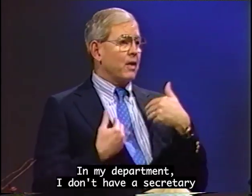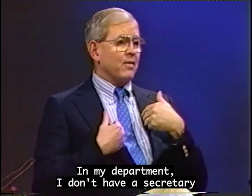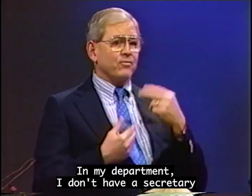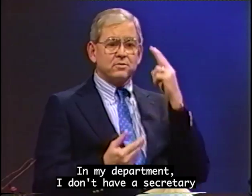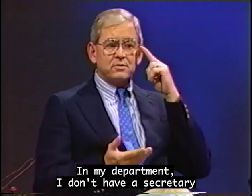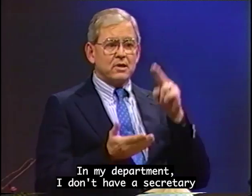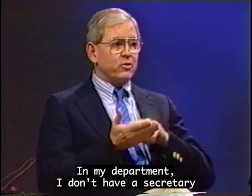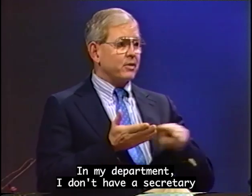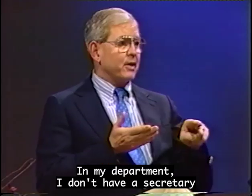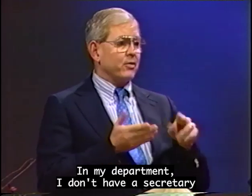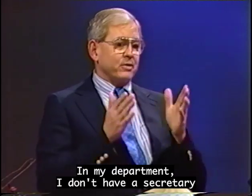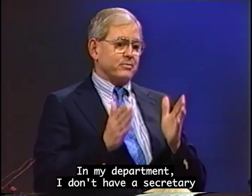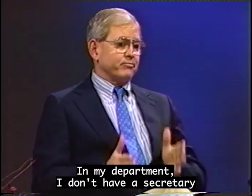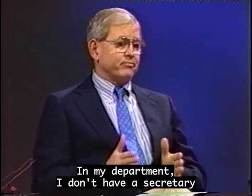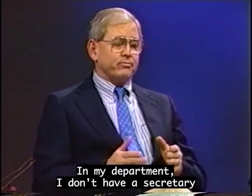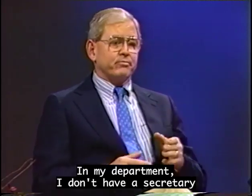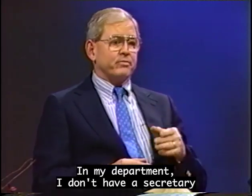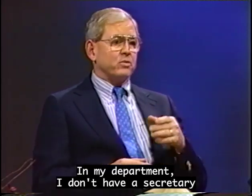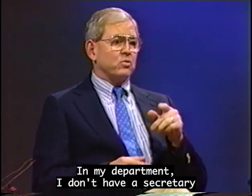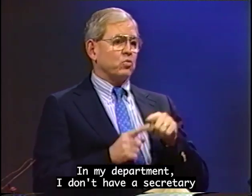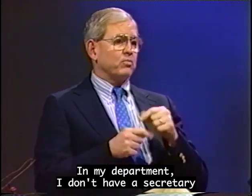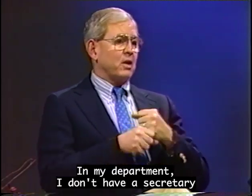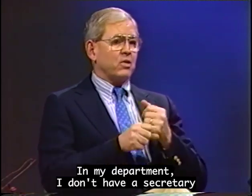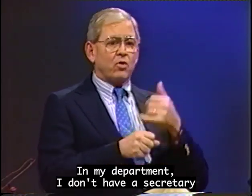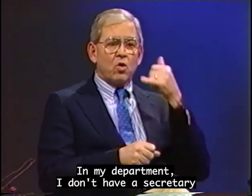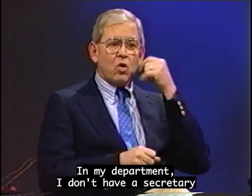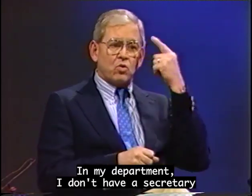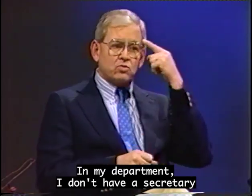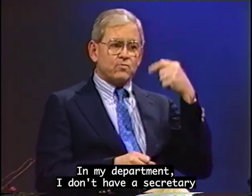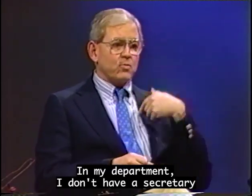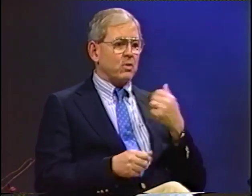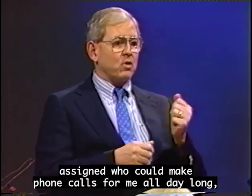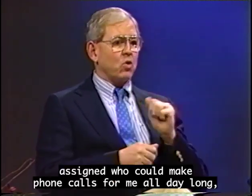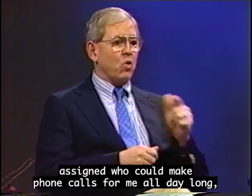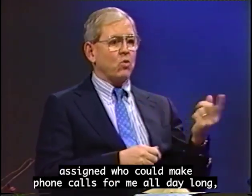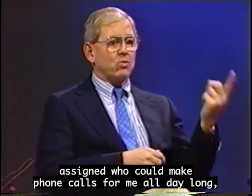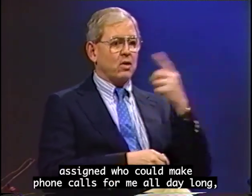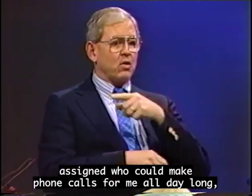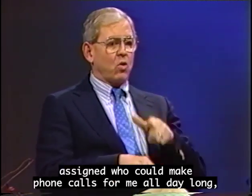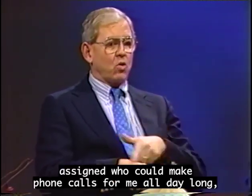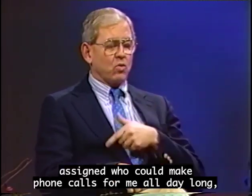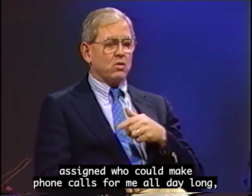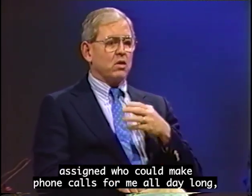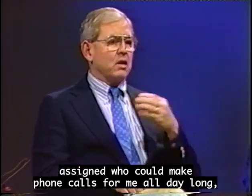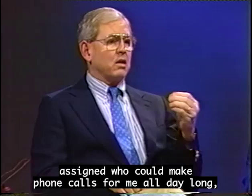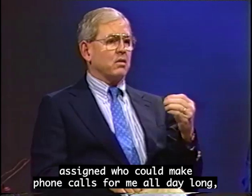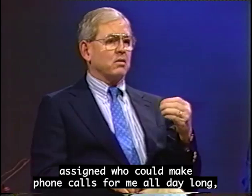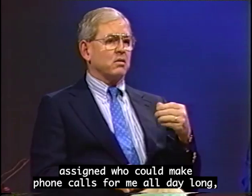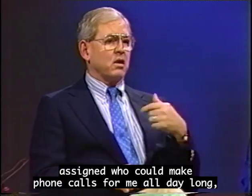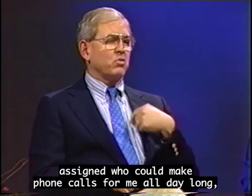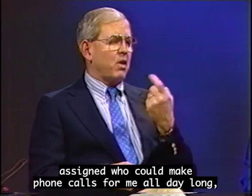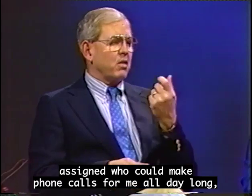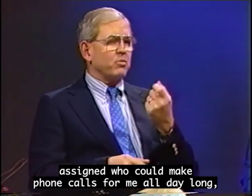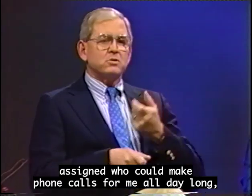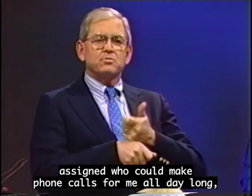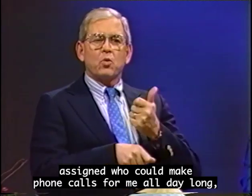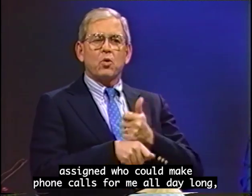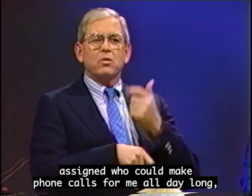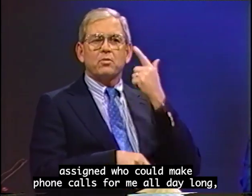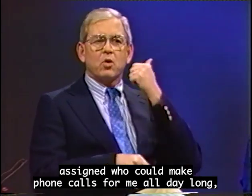In my department, I don't have a secretary assigned who could make phone calls for me all day